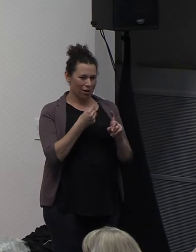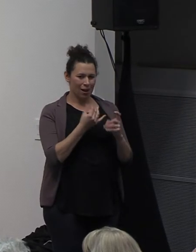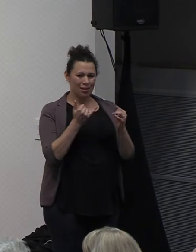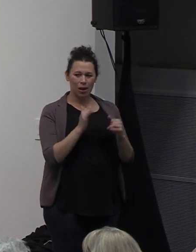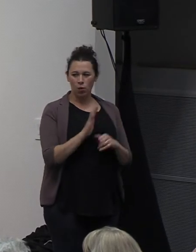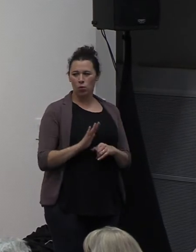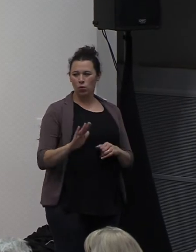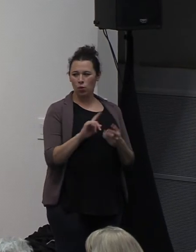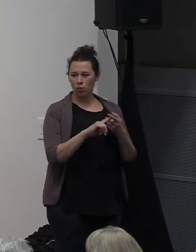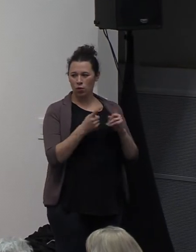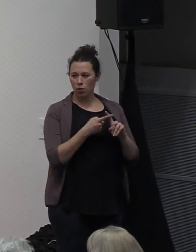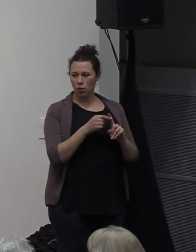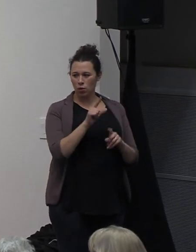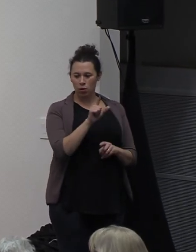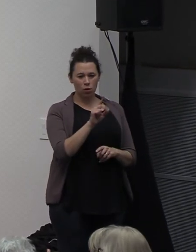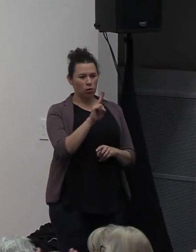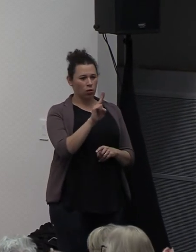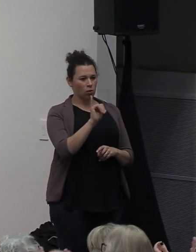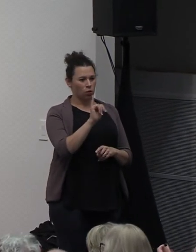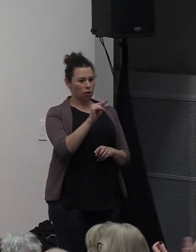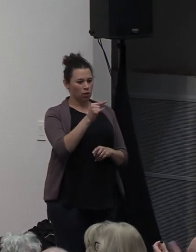yours, Luigi Toscano.